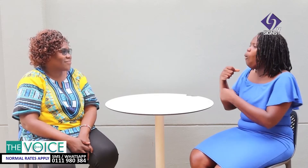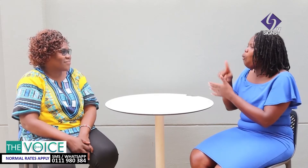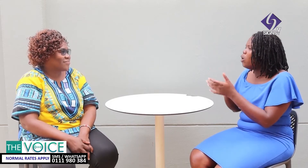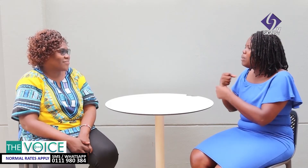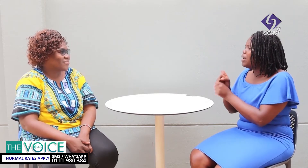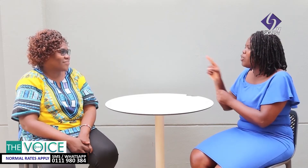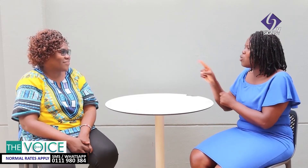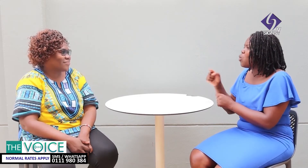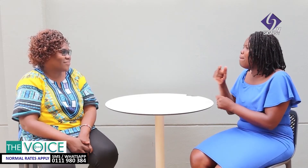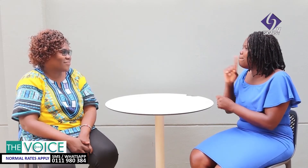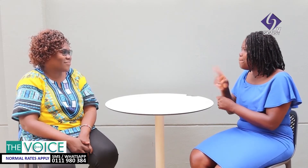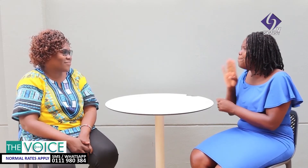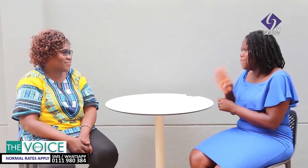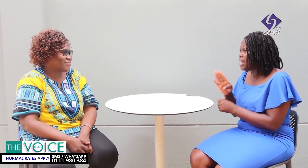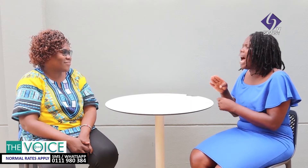your uncle who never liked you.